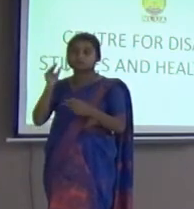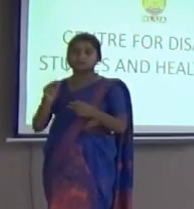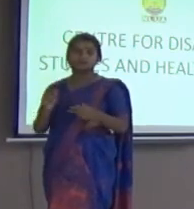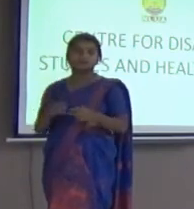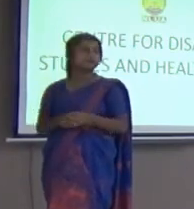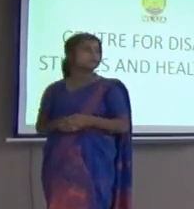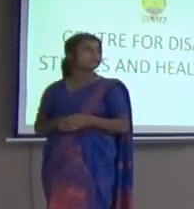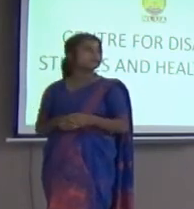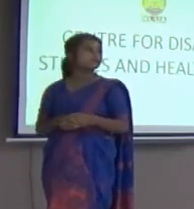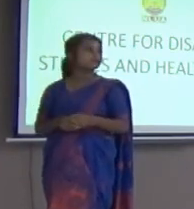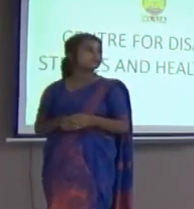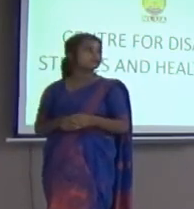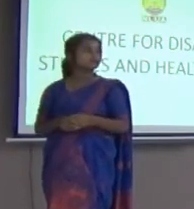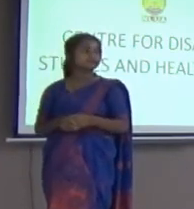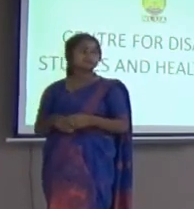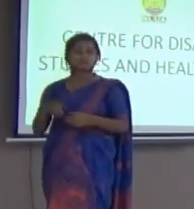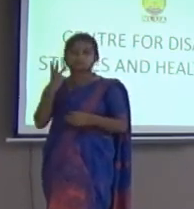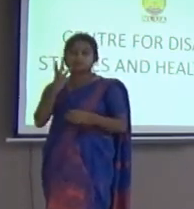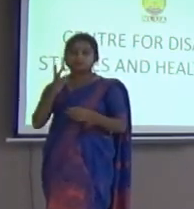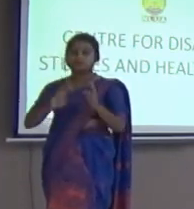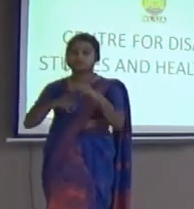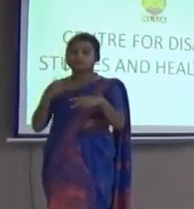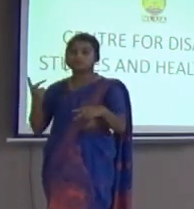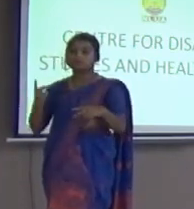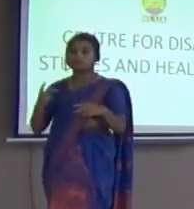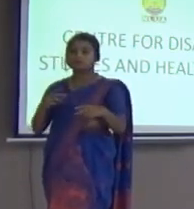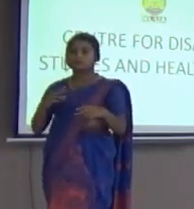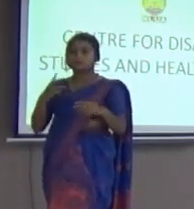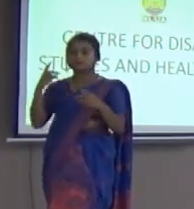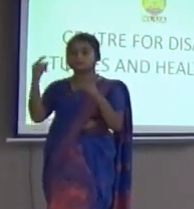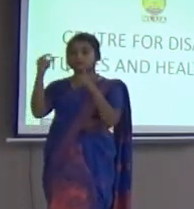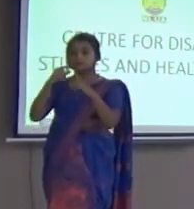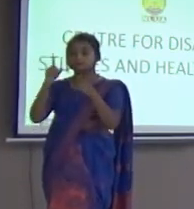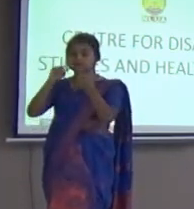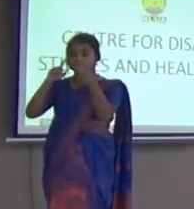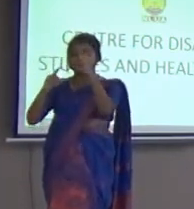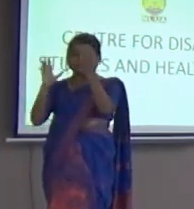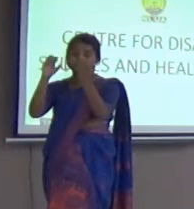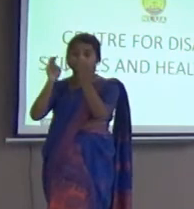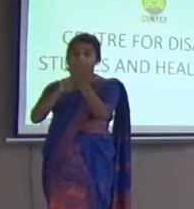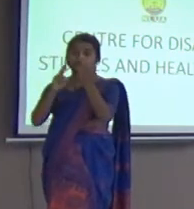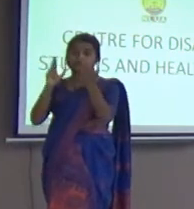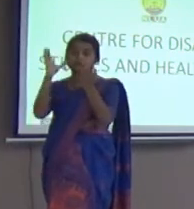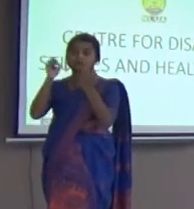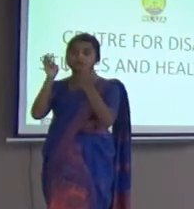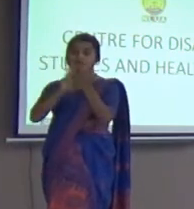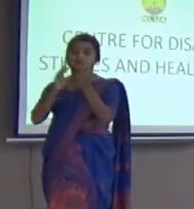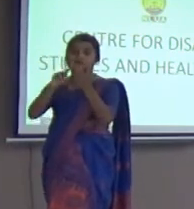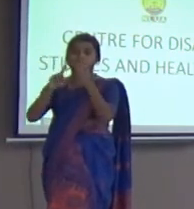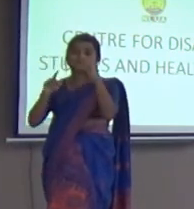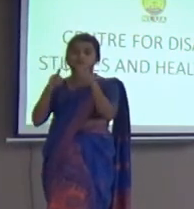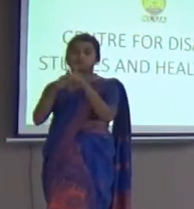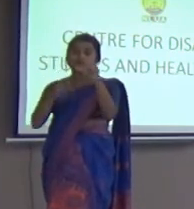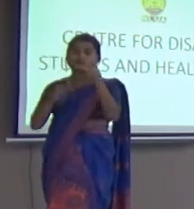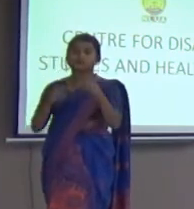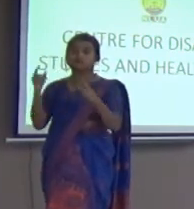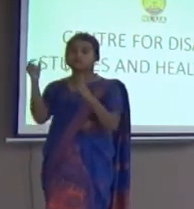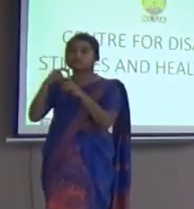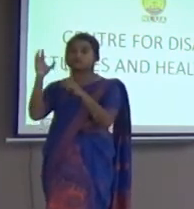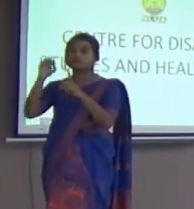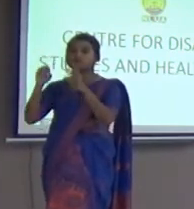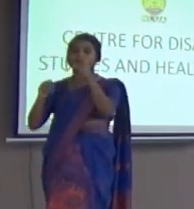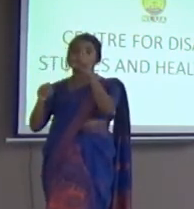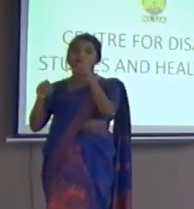three tenets: justice, social, economic, and political. Probably if the pharmacist that day had probably treated the man with a bit